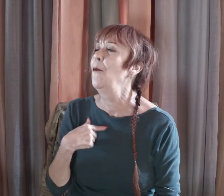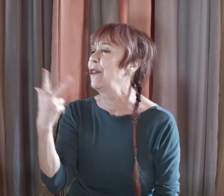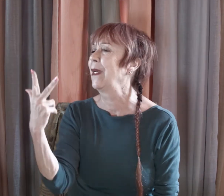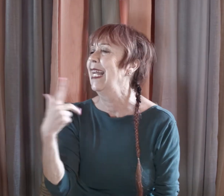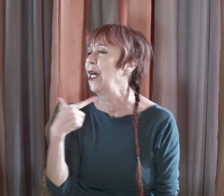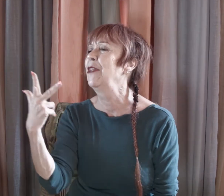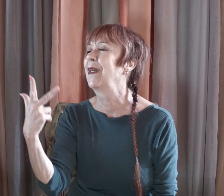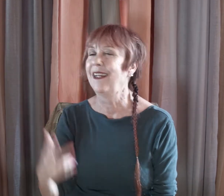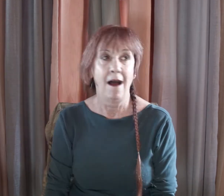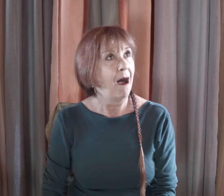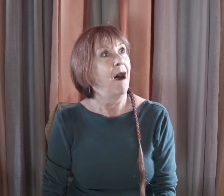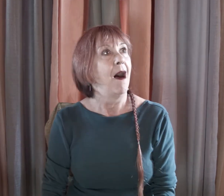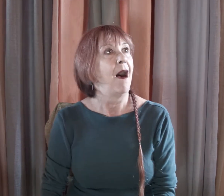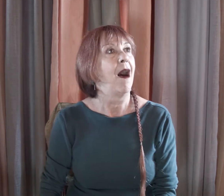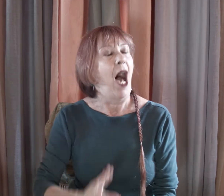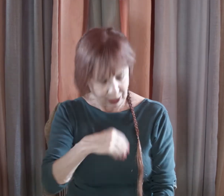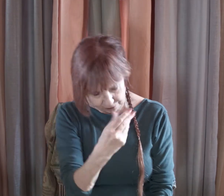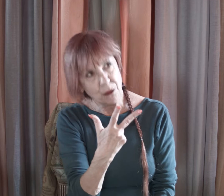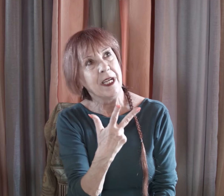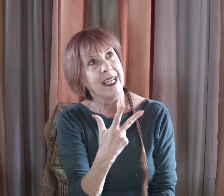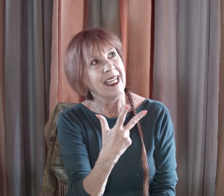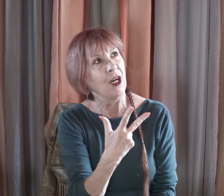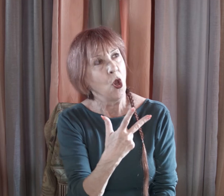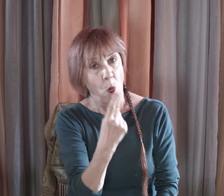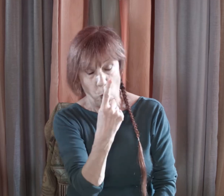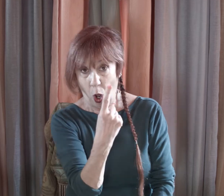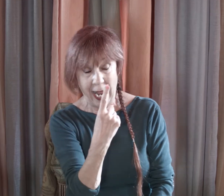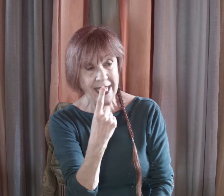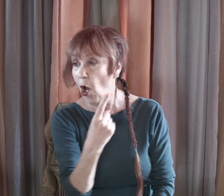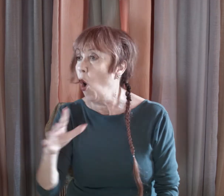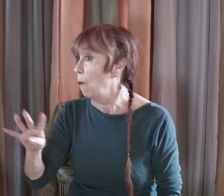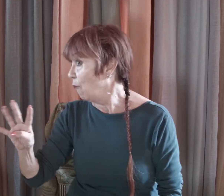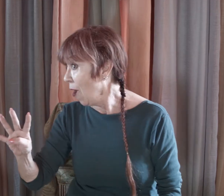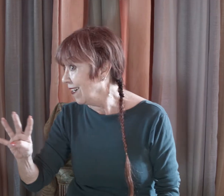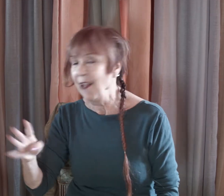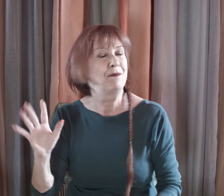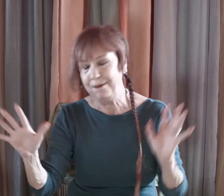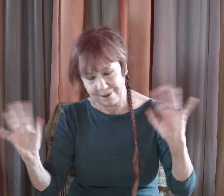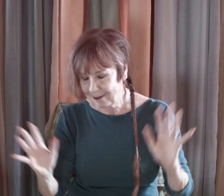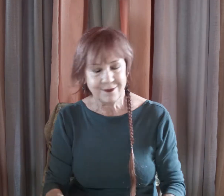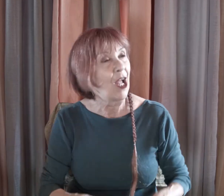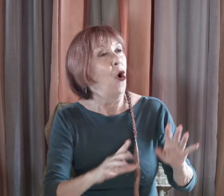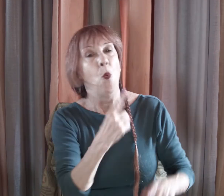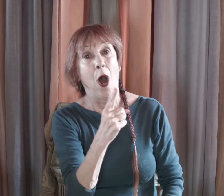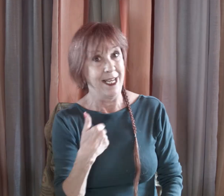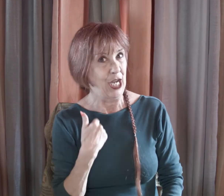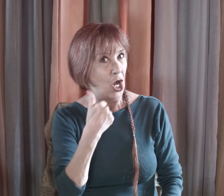Give me three. Give me three. I'll give you three. I'll give you one young woman. Even four. Okay, one young